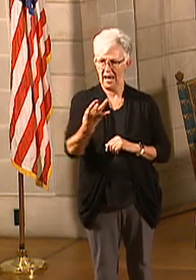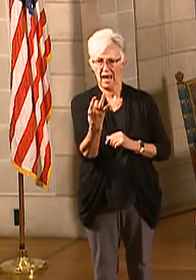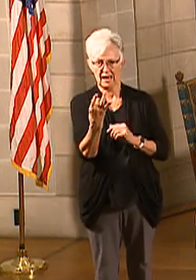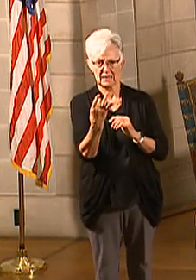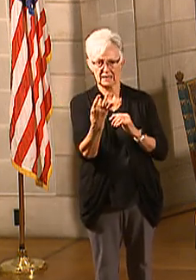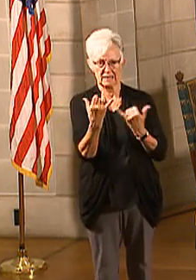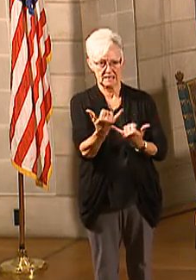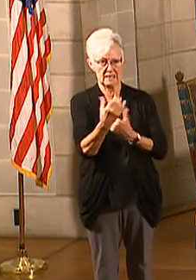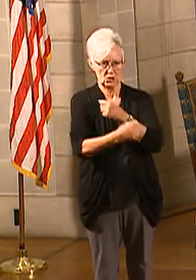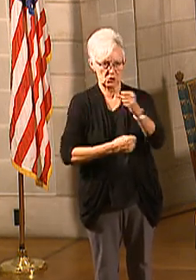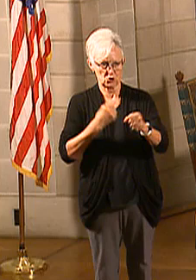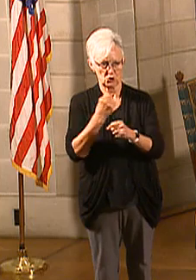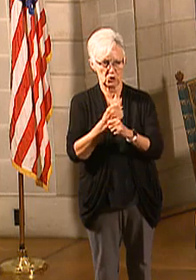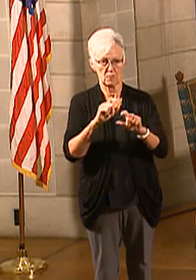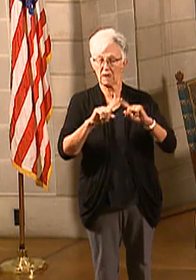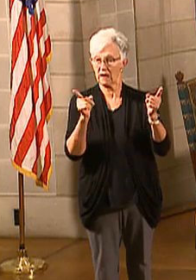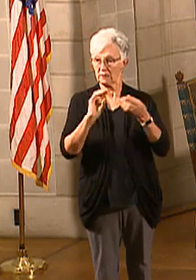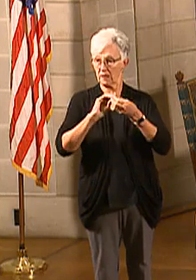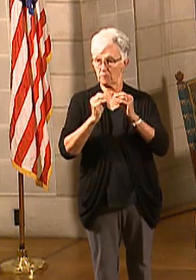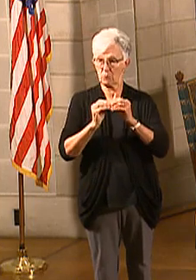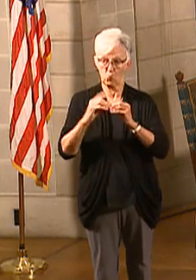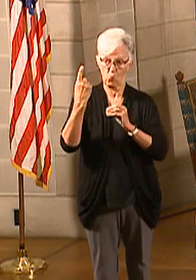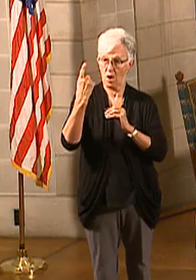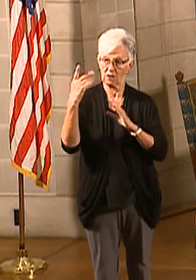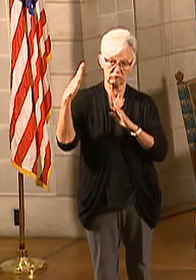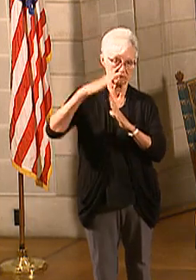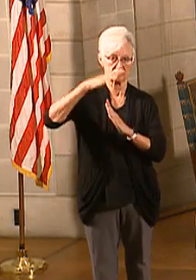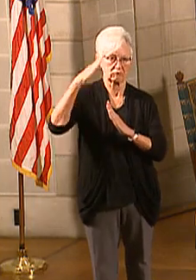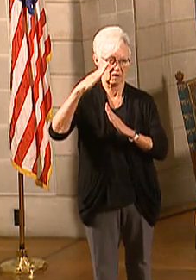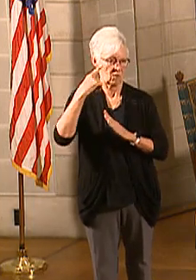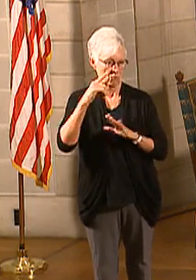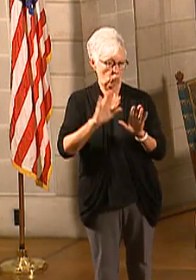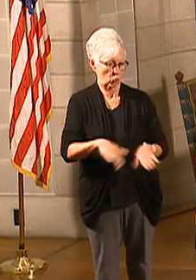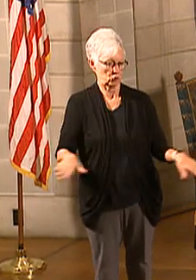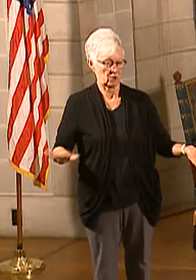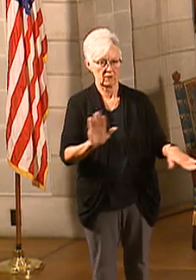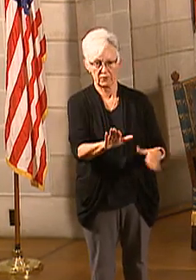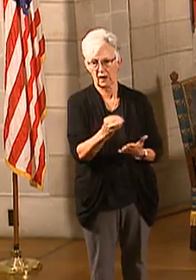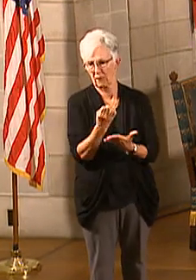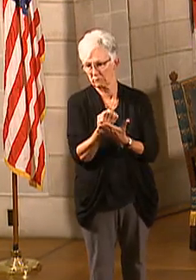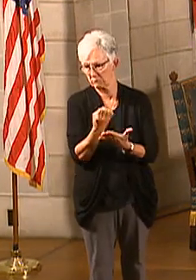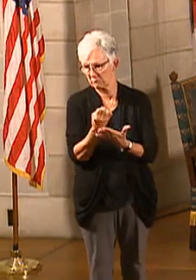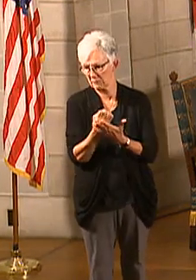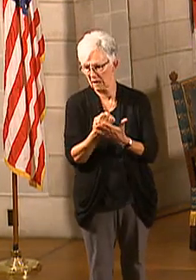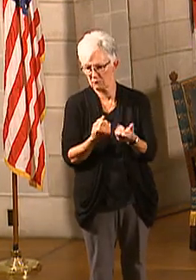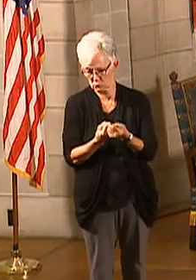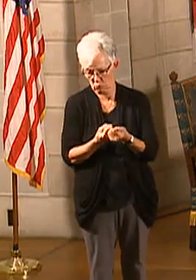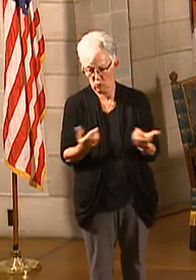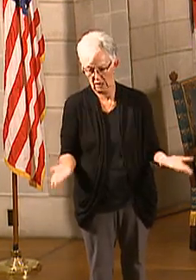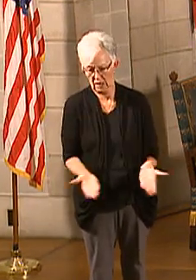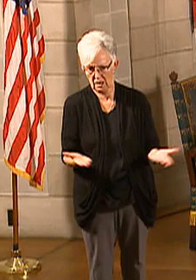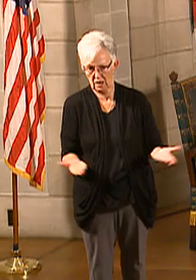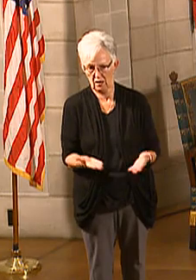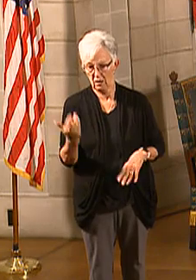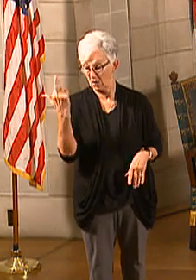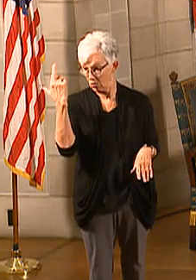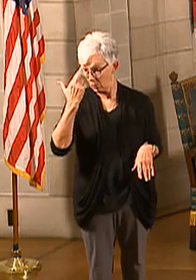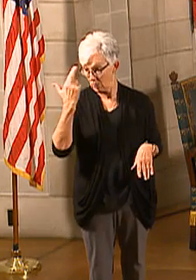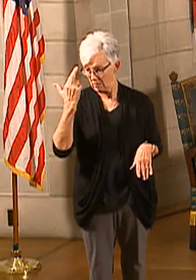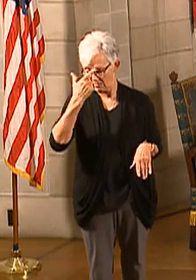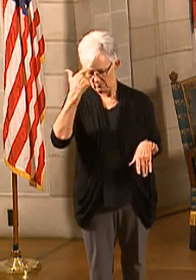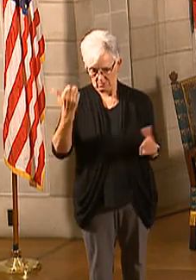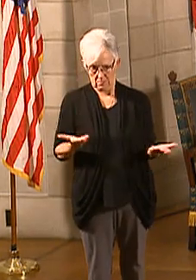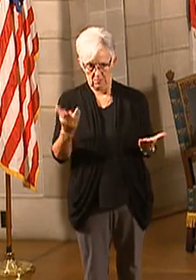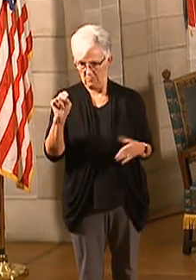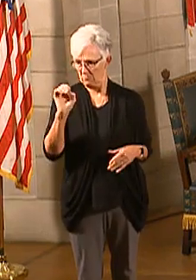1 in children's economic well-being. And I think one of the reasons for that is because we have historically low unemployment rates, and